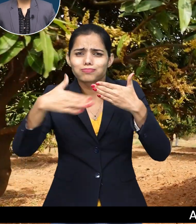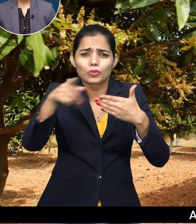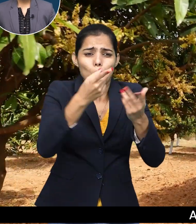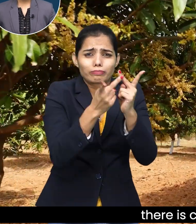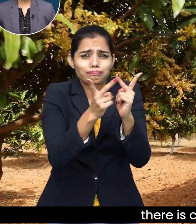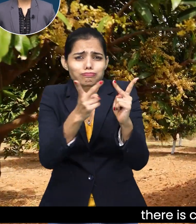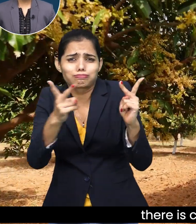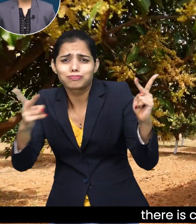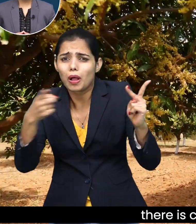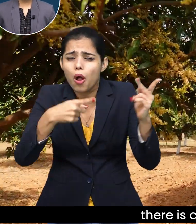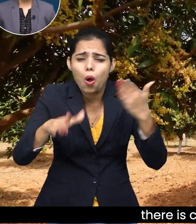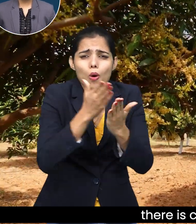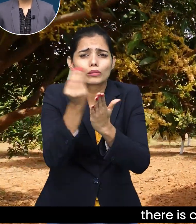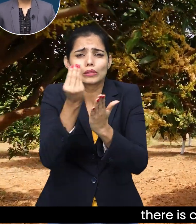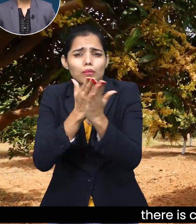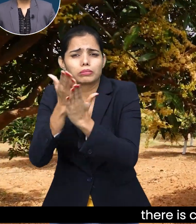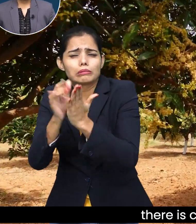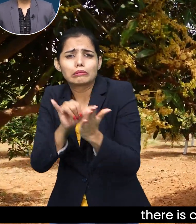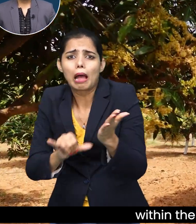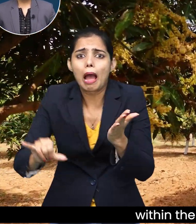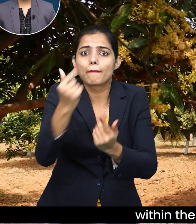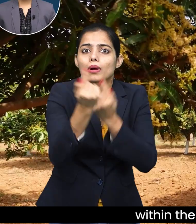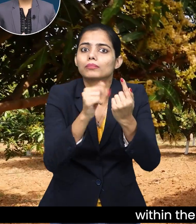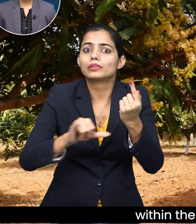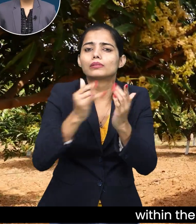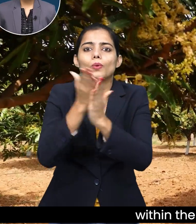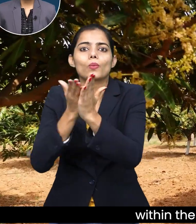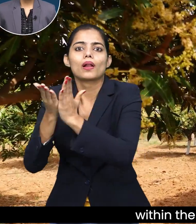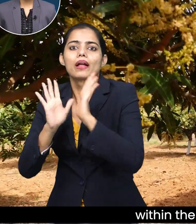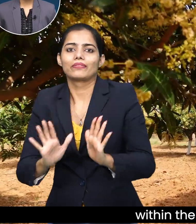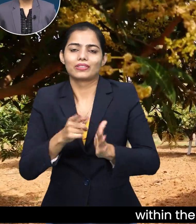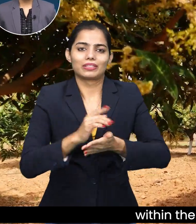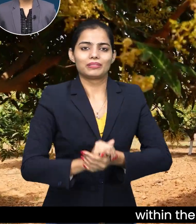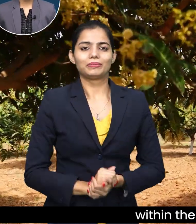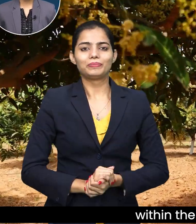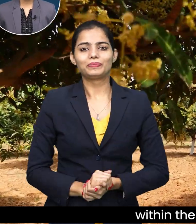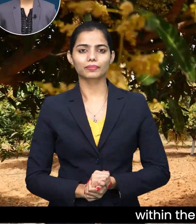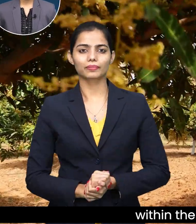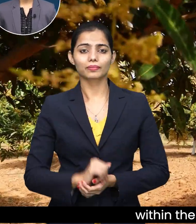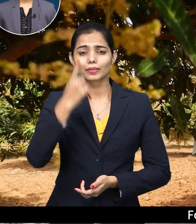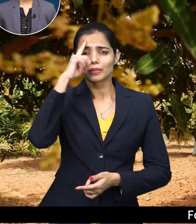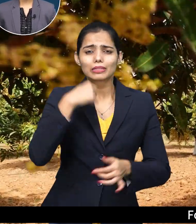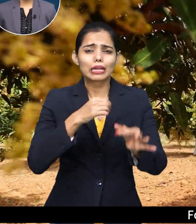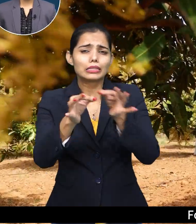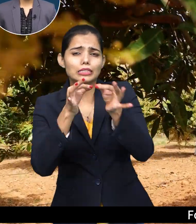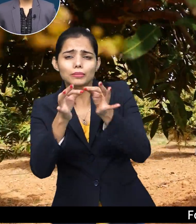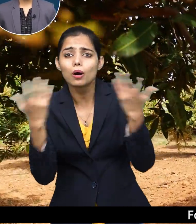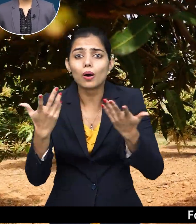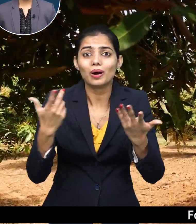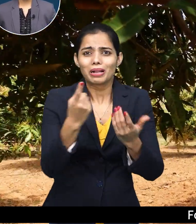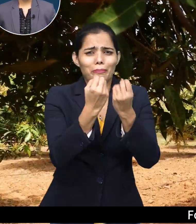Additionally, there is a considerable variety within the same type of plant. For